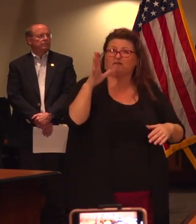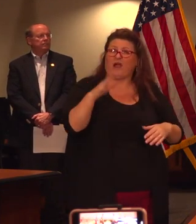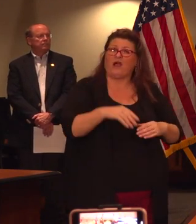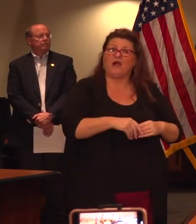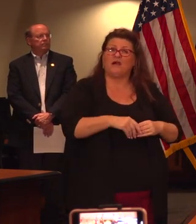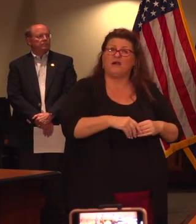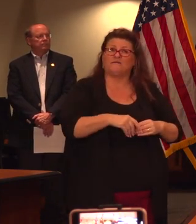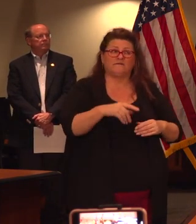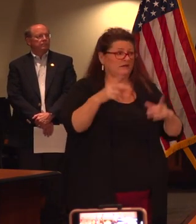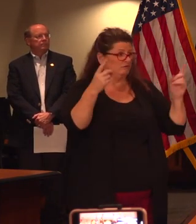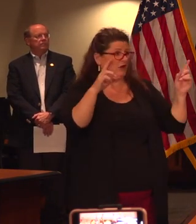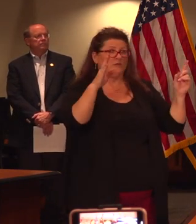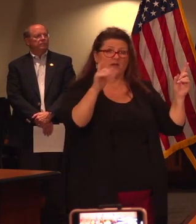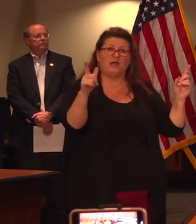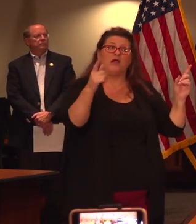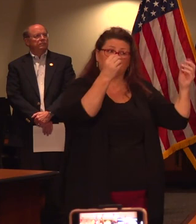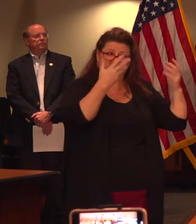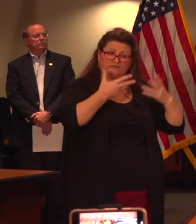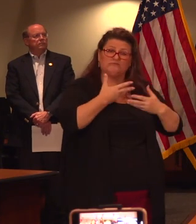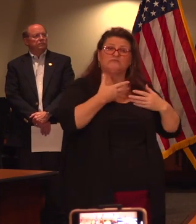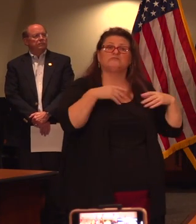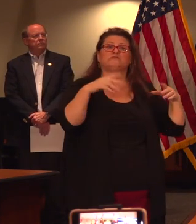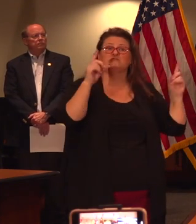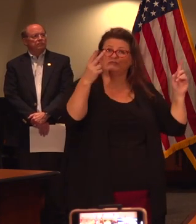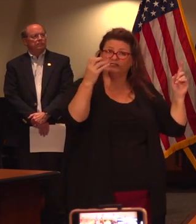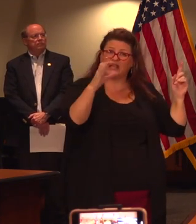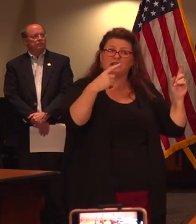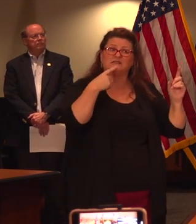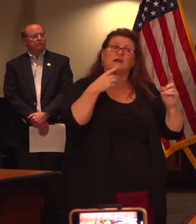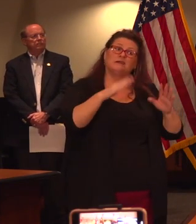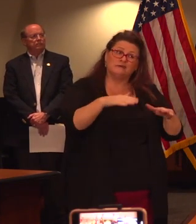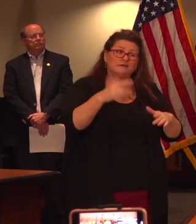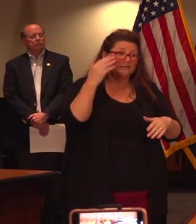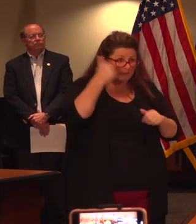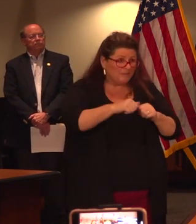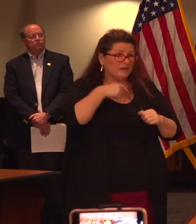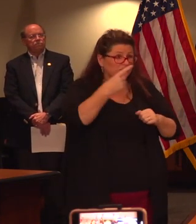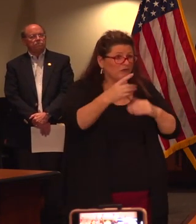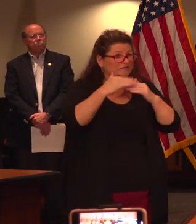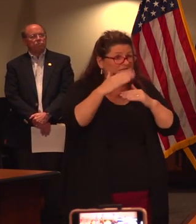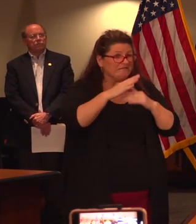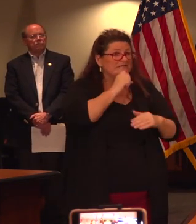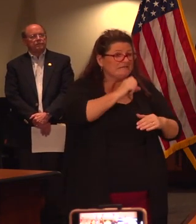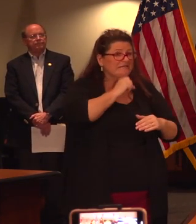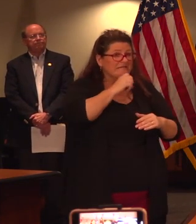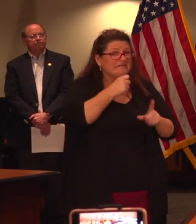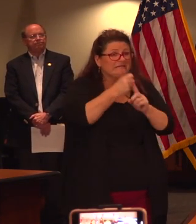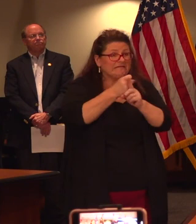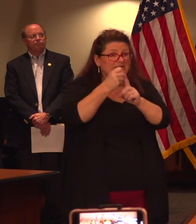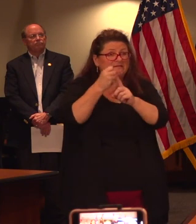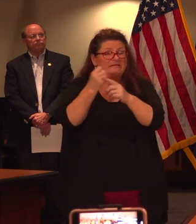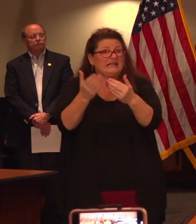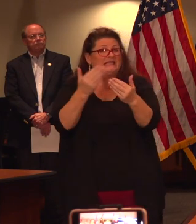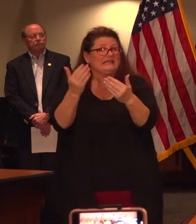by Dr. Bell and Dr. Toomey and others, that people, the older you get, the more susceptible, particularly if you have